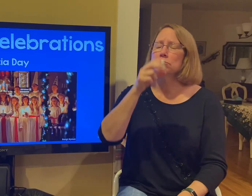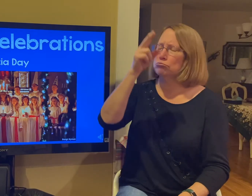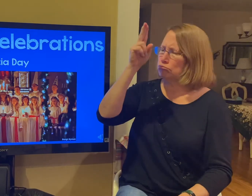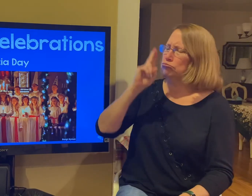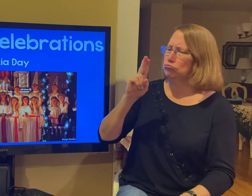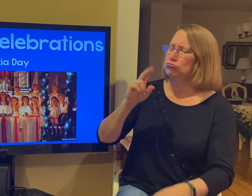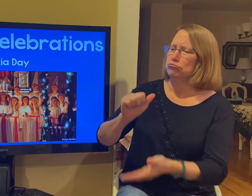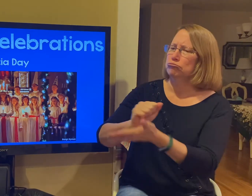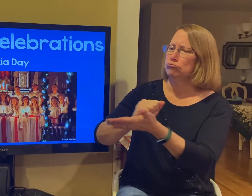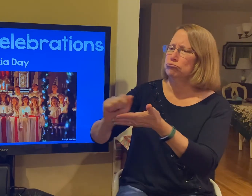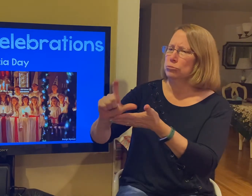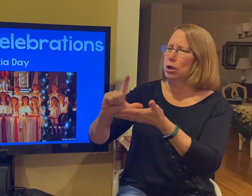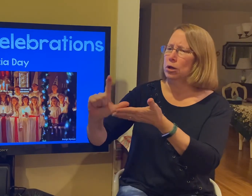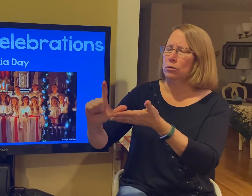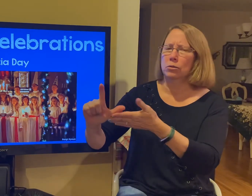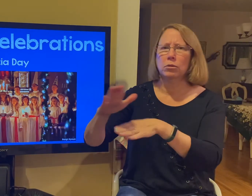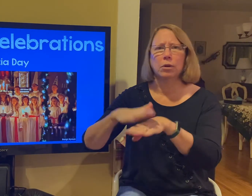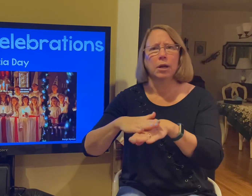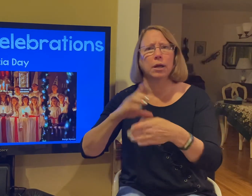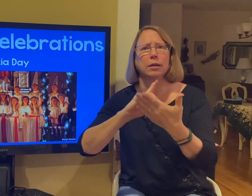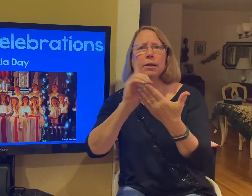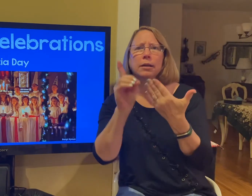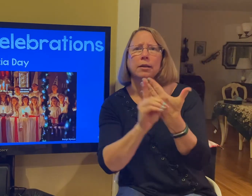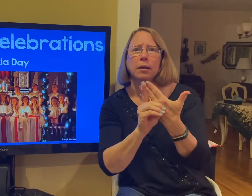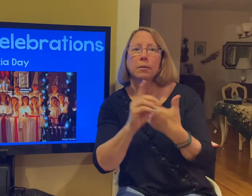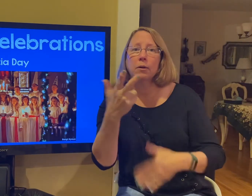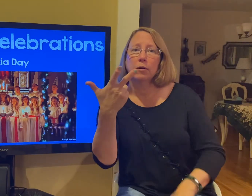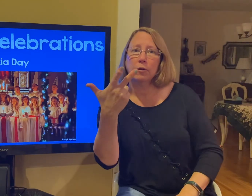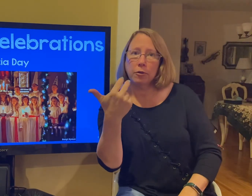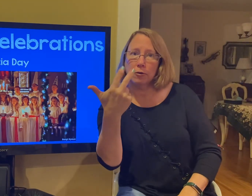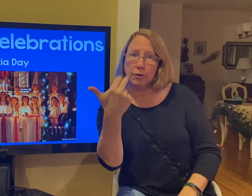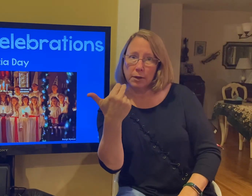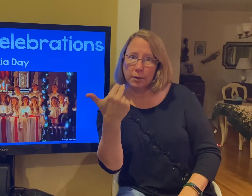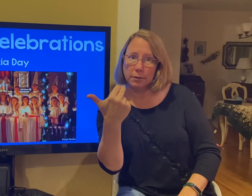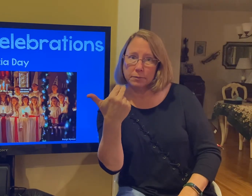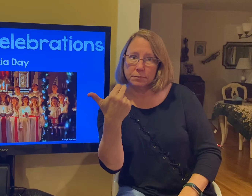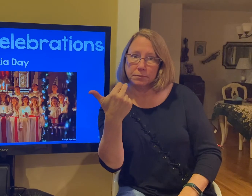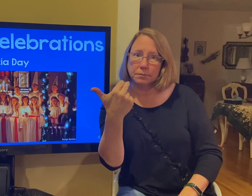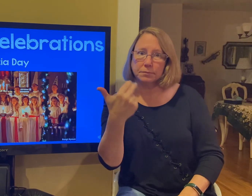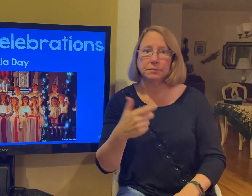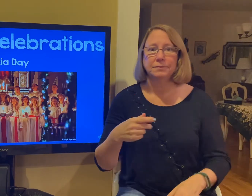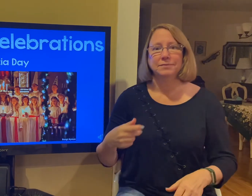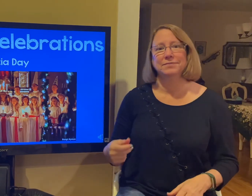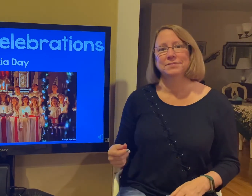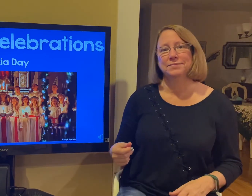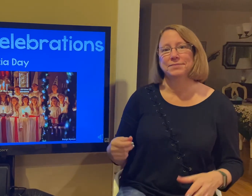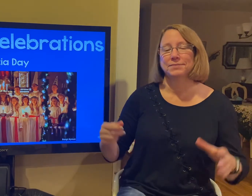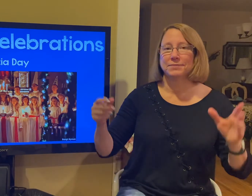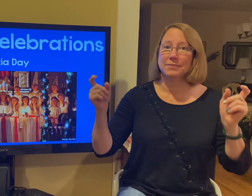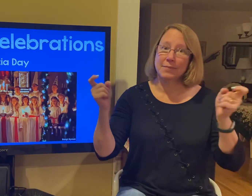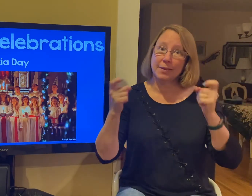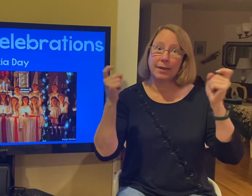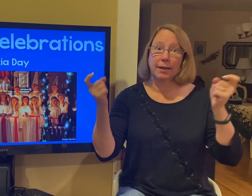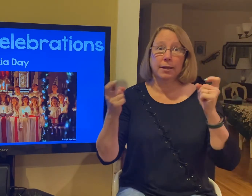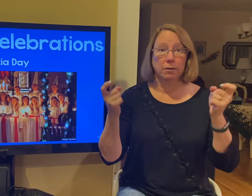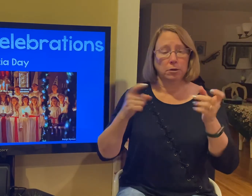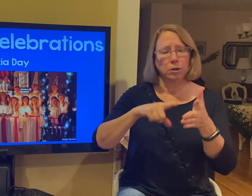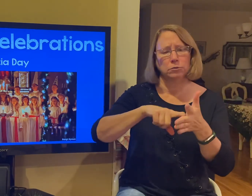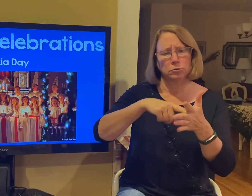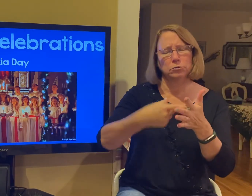on December 13th. St. Lucia Day festivities began in Sweden, but have